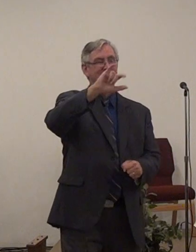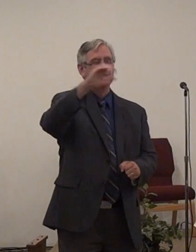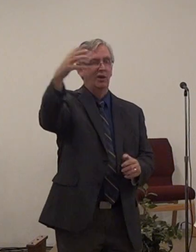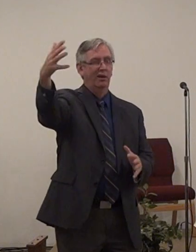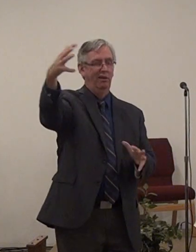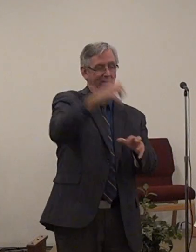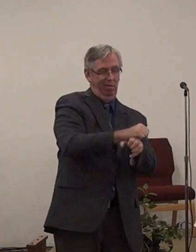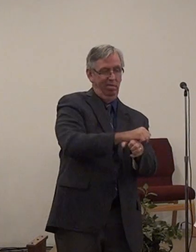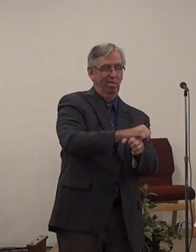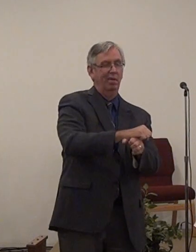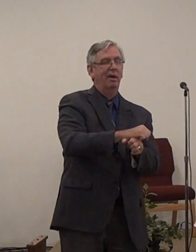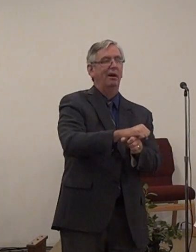Judah, and